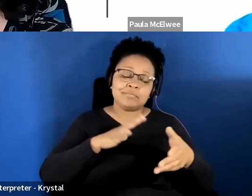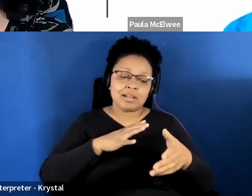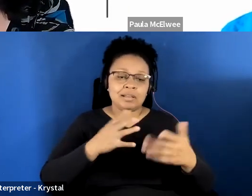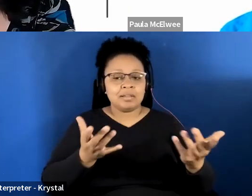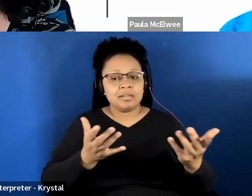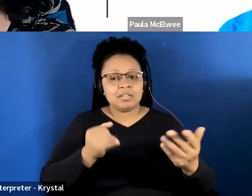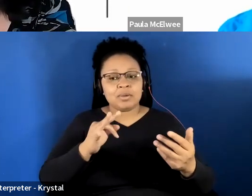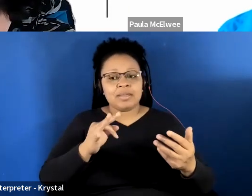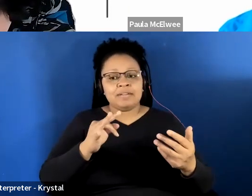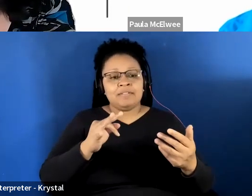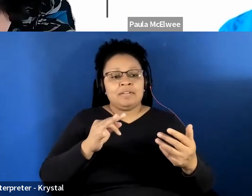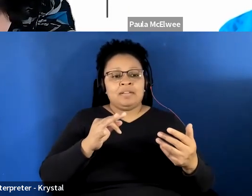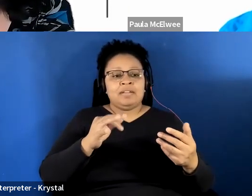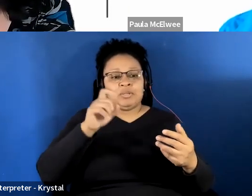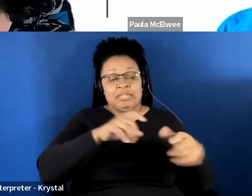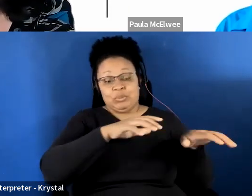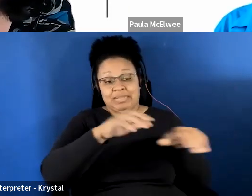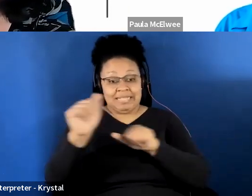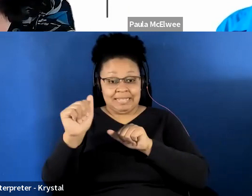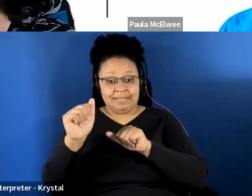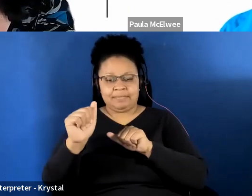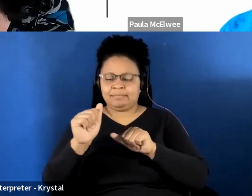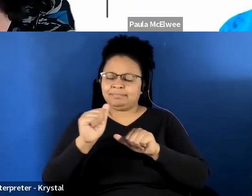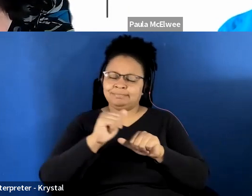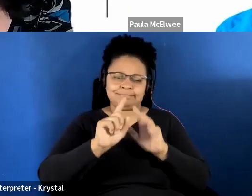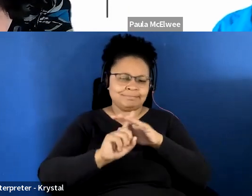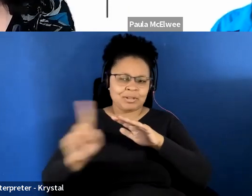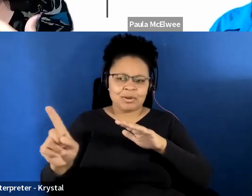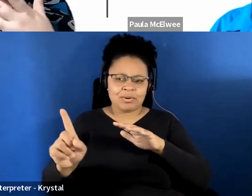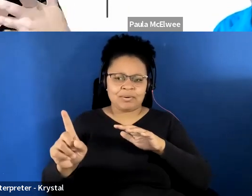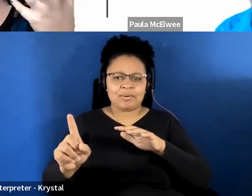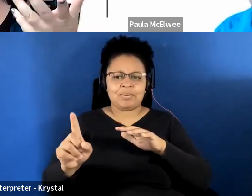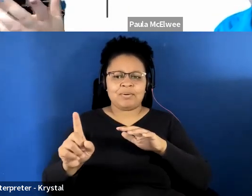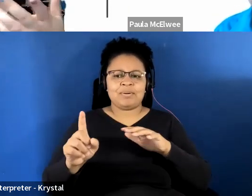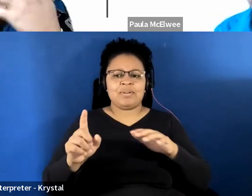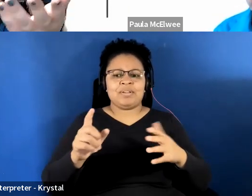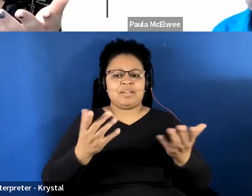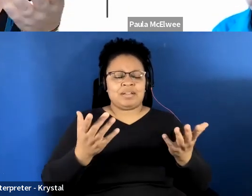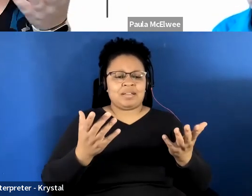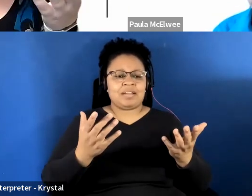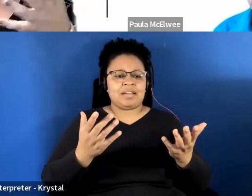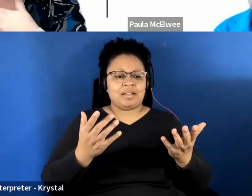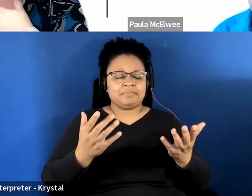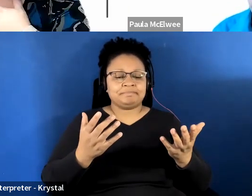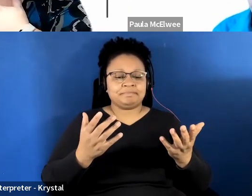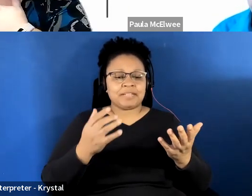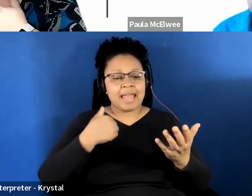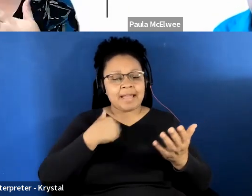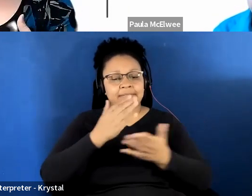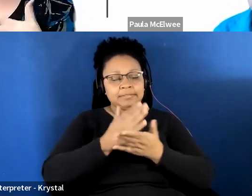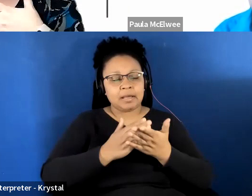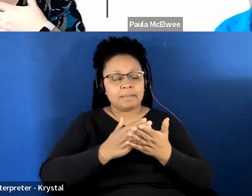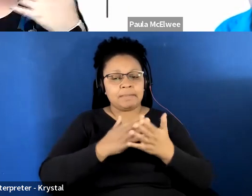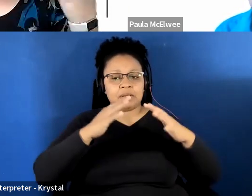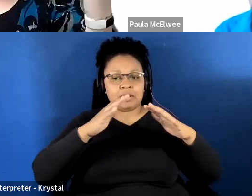Have some calming exercises ready to go. I have some in my back pocket. Just, you might have seen me when Paula's talking or even when I'm talking